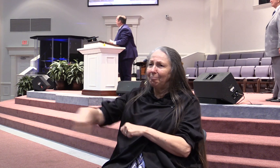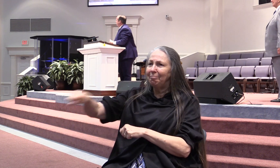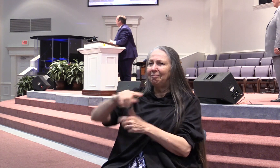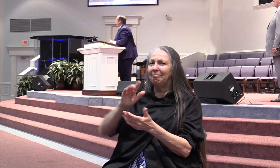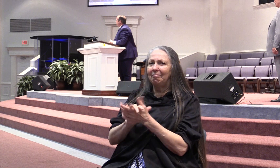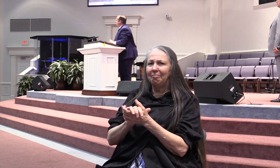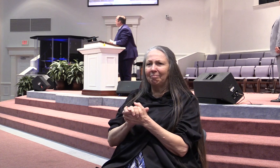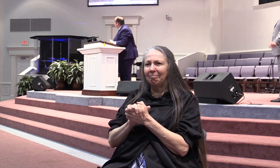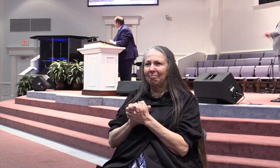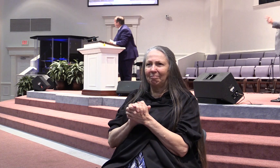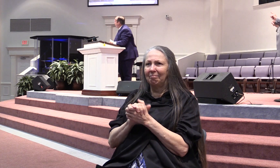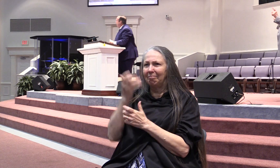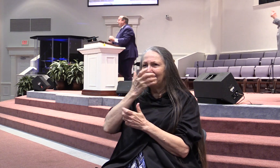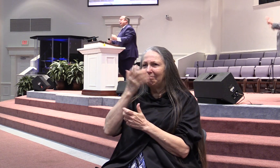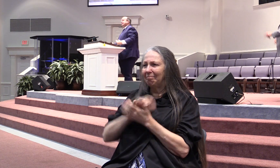Amen.